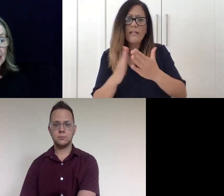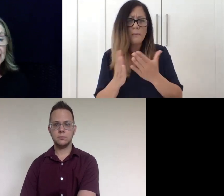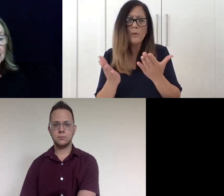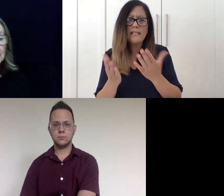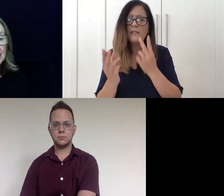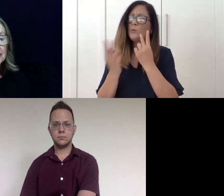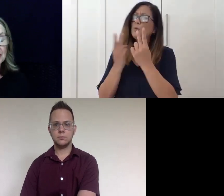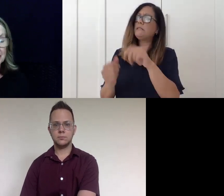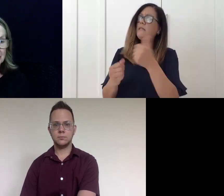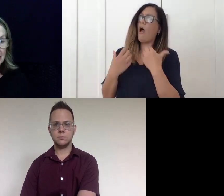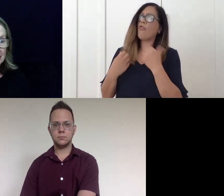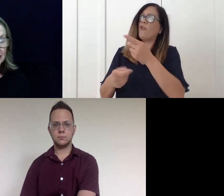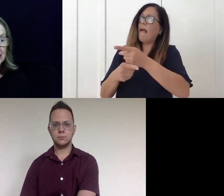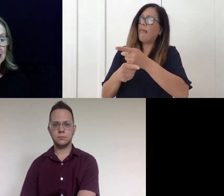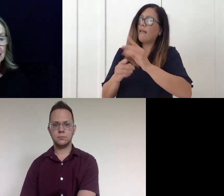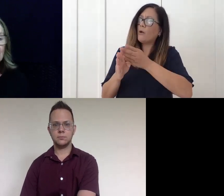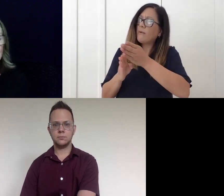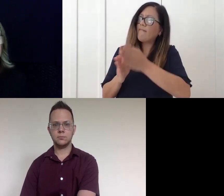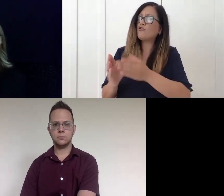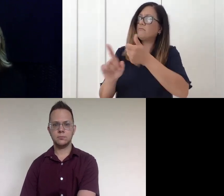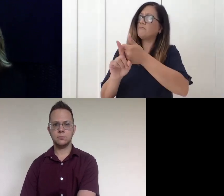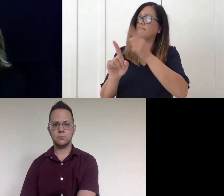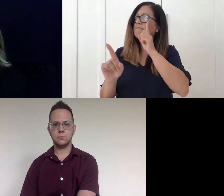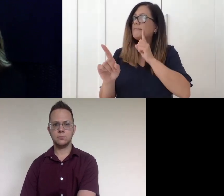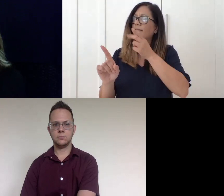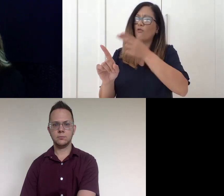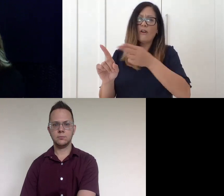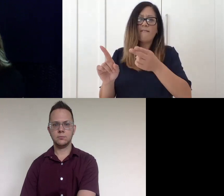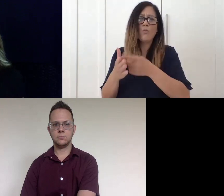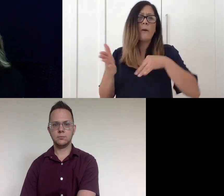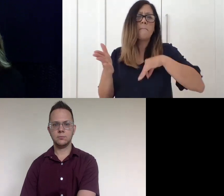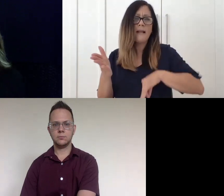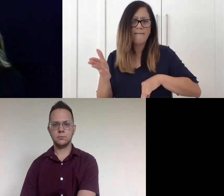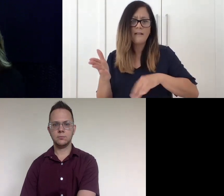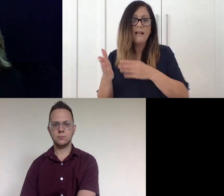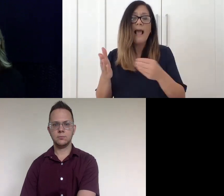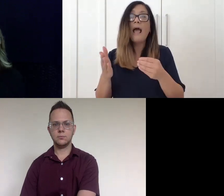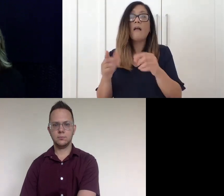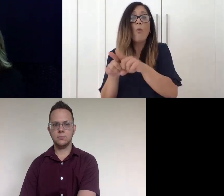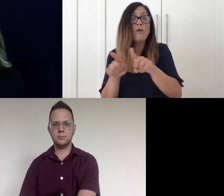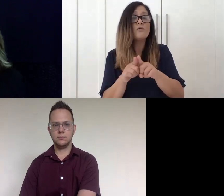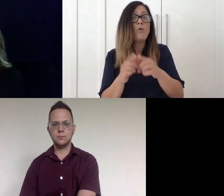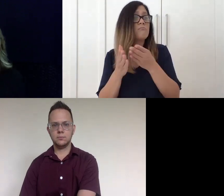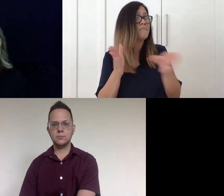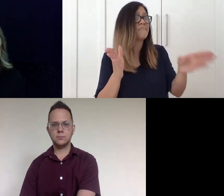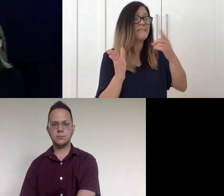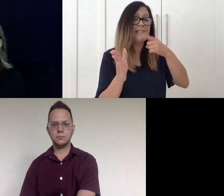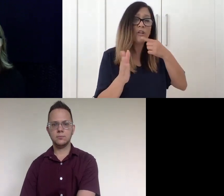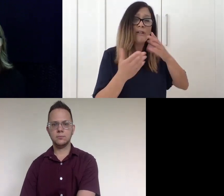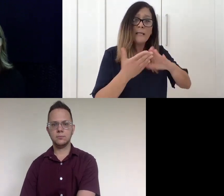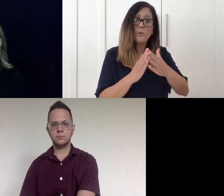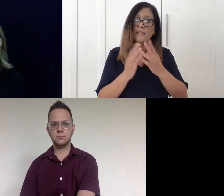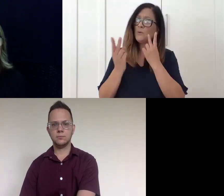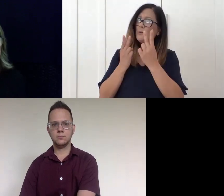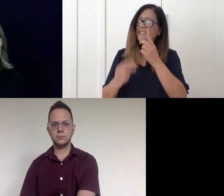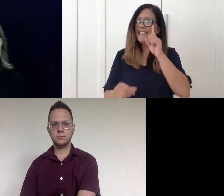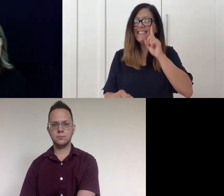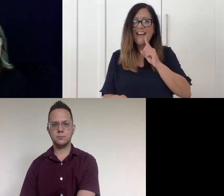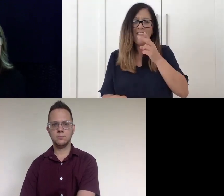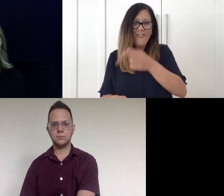practitioners who are deaf and hard of hearing, the benefits to the deaf and hard of hearing community to have healthcare professionals